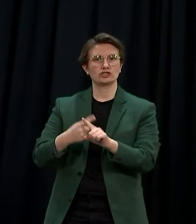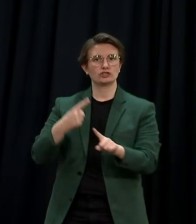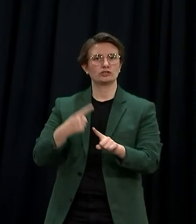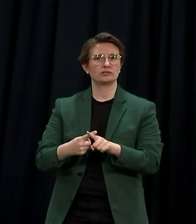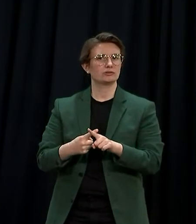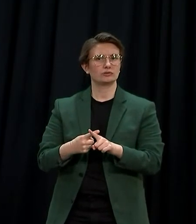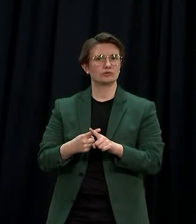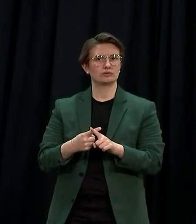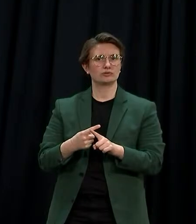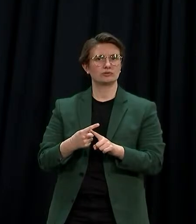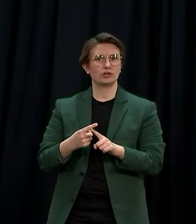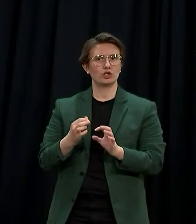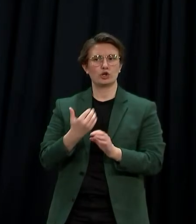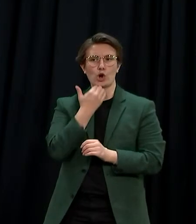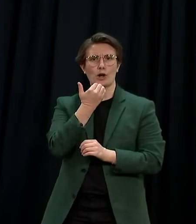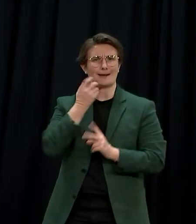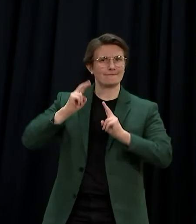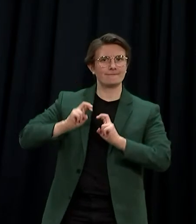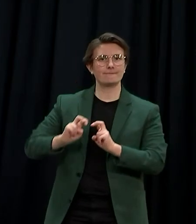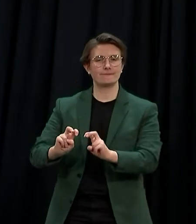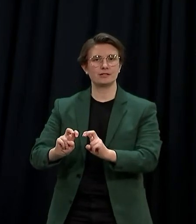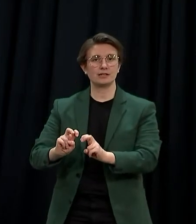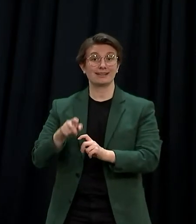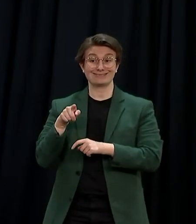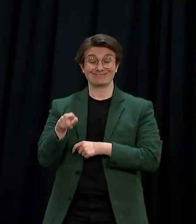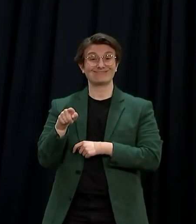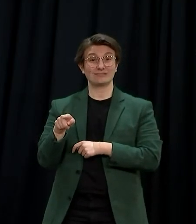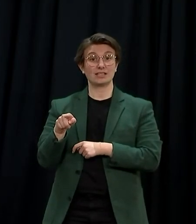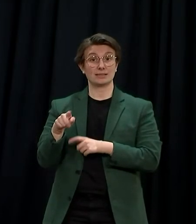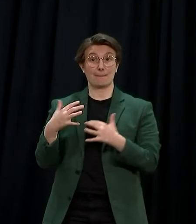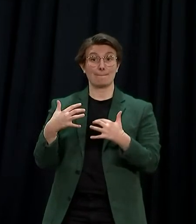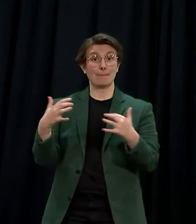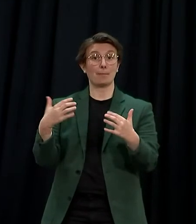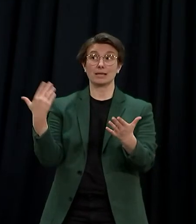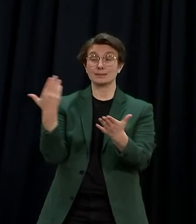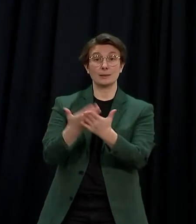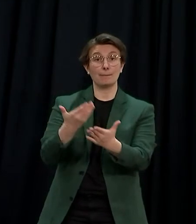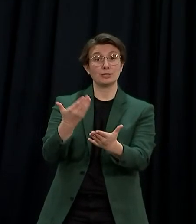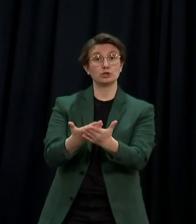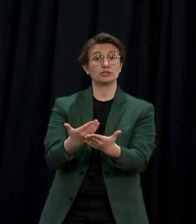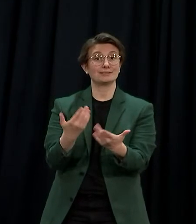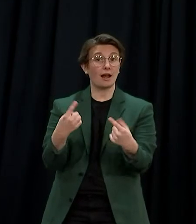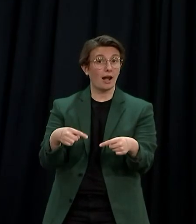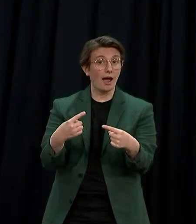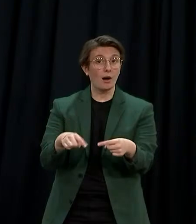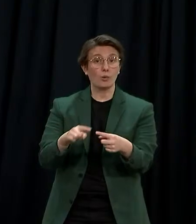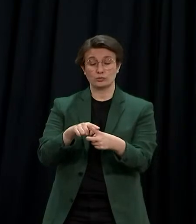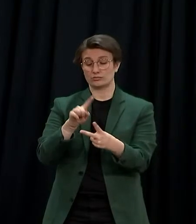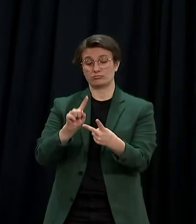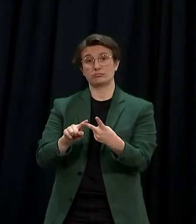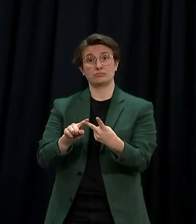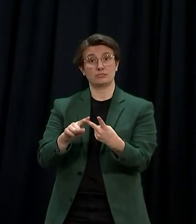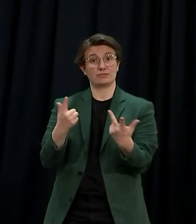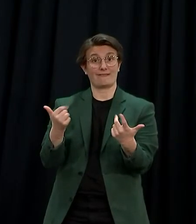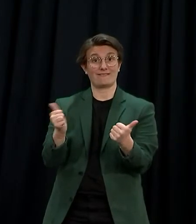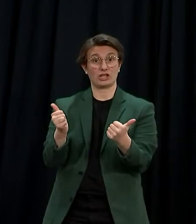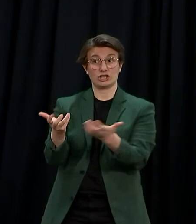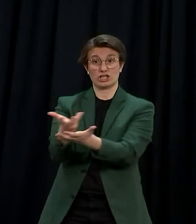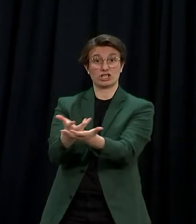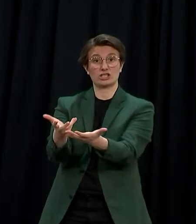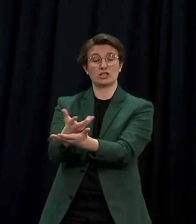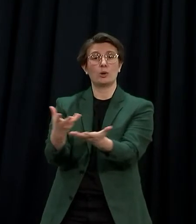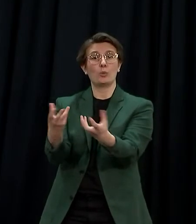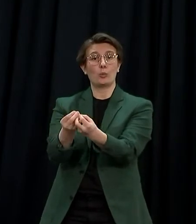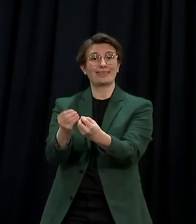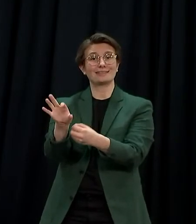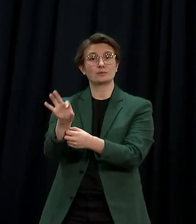been at Select Committee for a number of months. Public submissions have been made, the department have reported back on those, and now we're going through the process that you'd